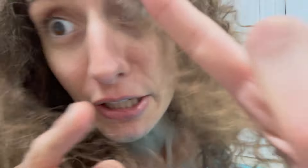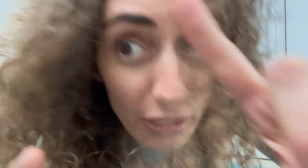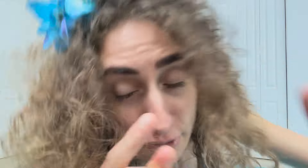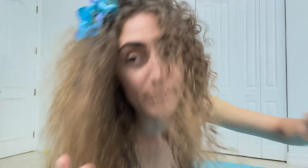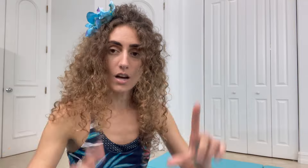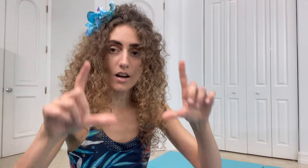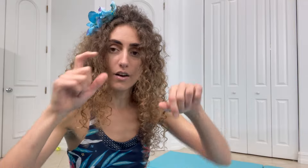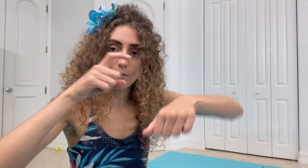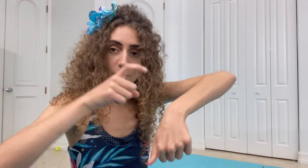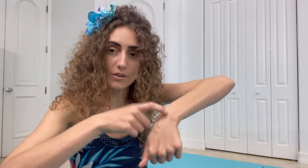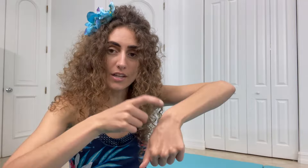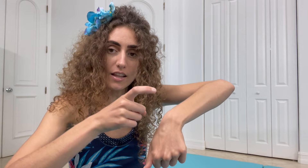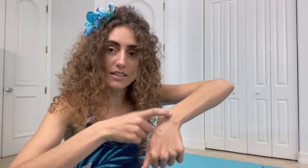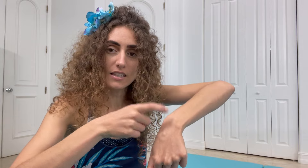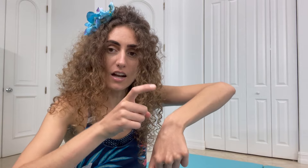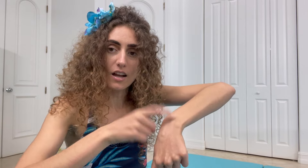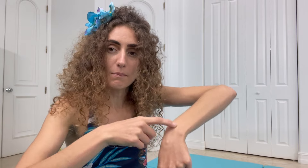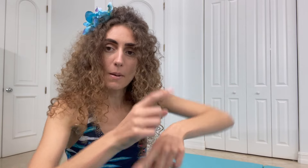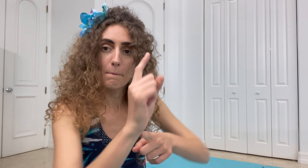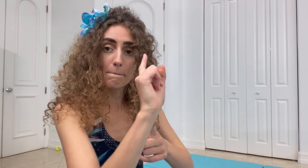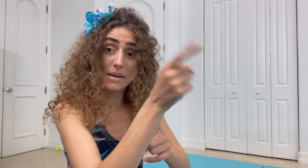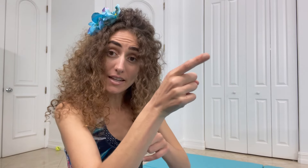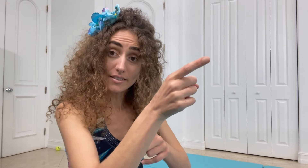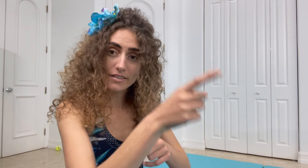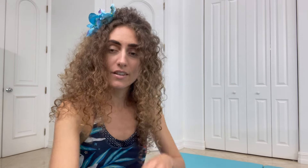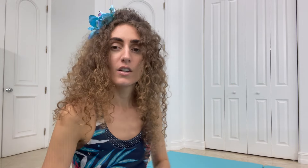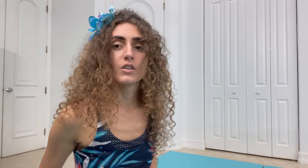tick tick. When you're telling time, minutes. So